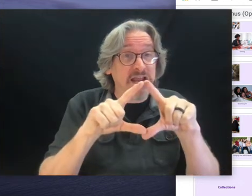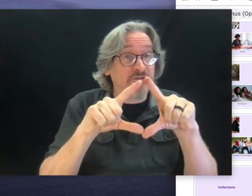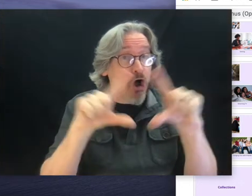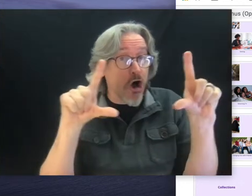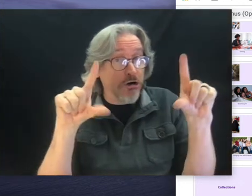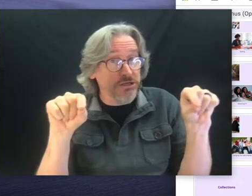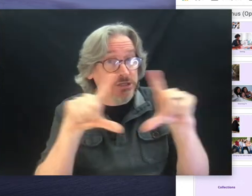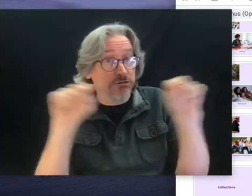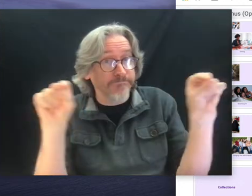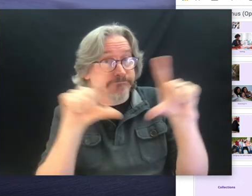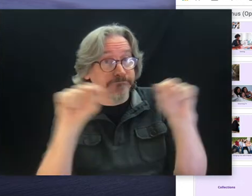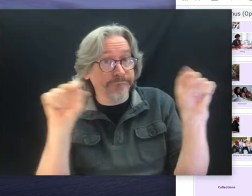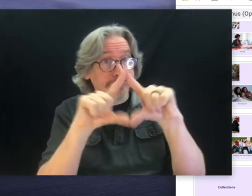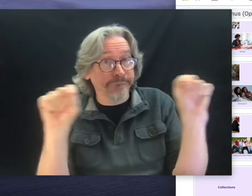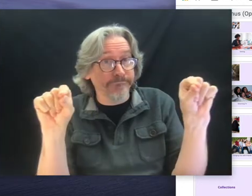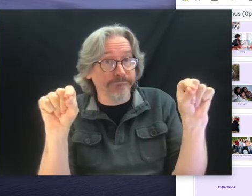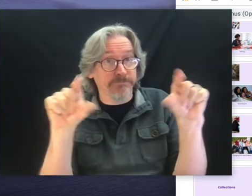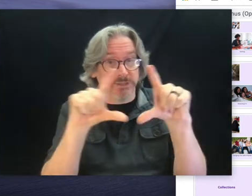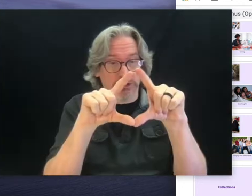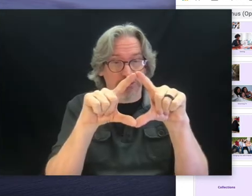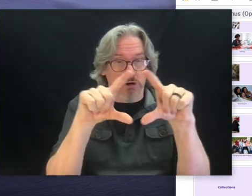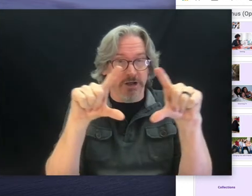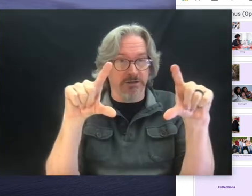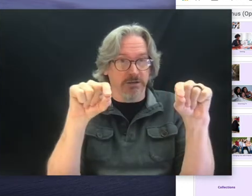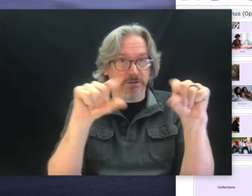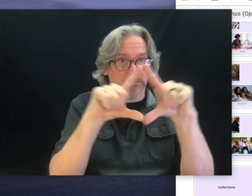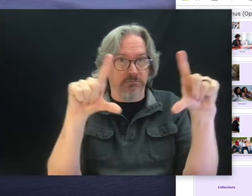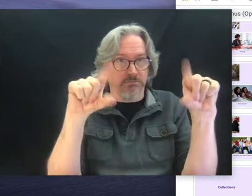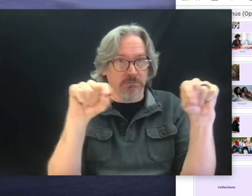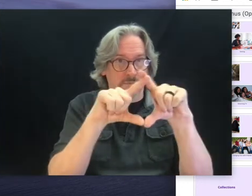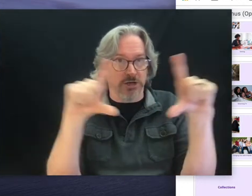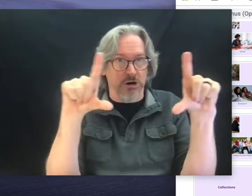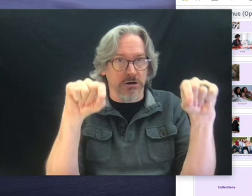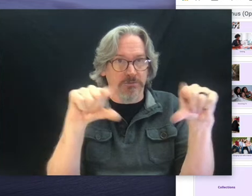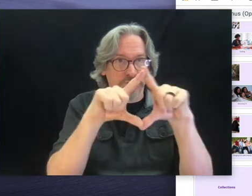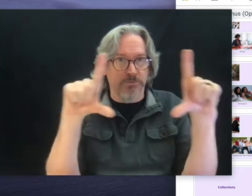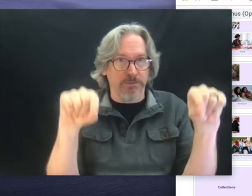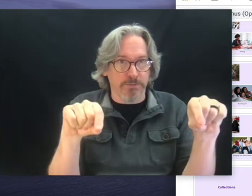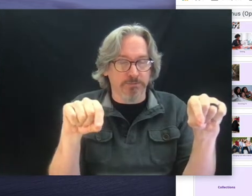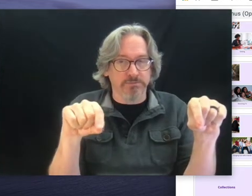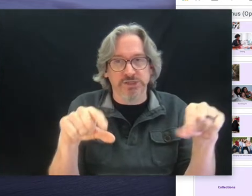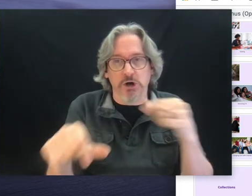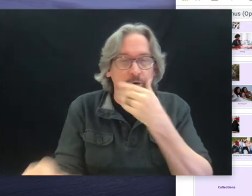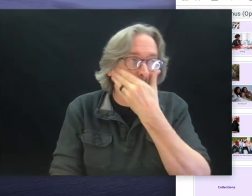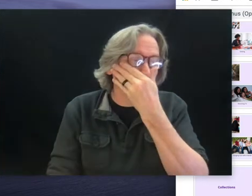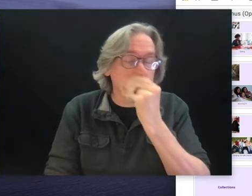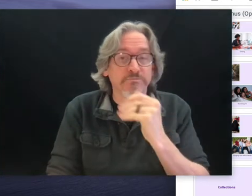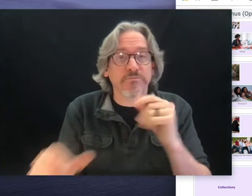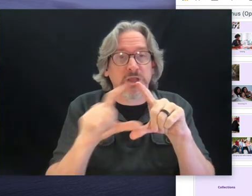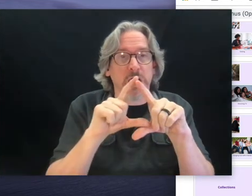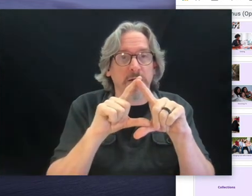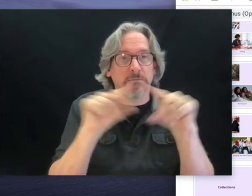Any kind of cards. You're drawing the card. So